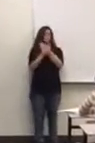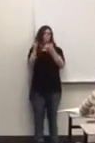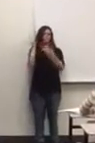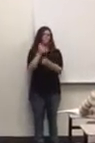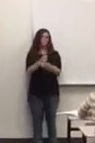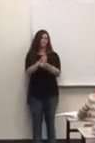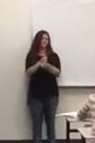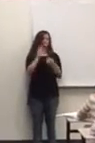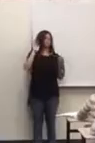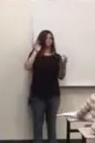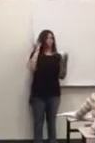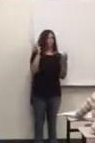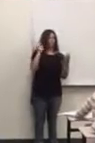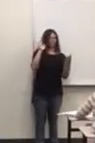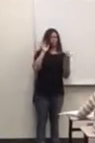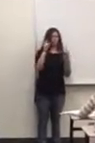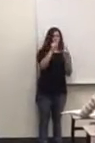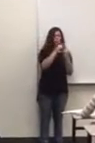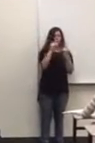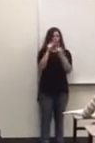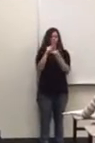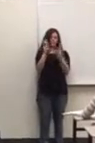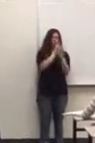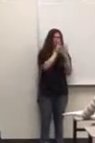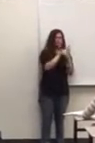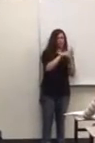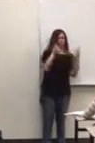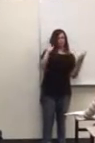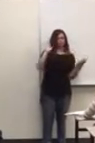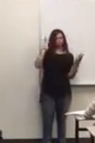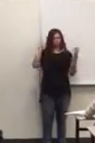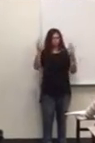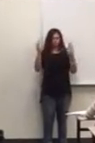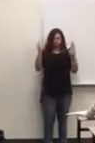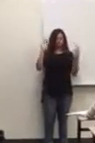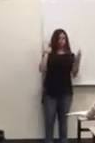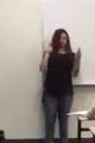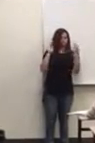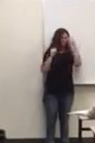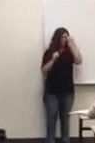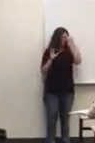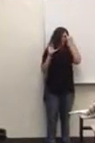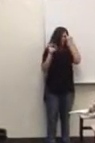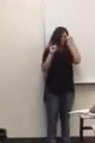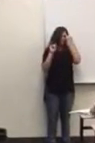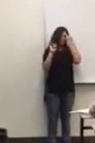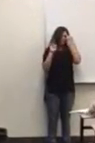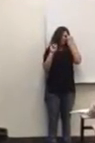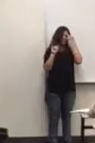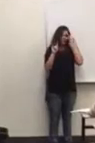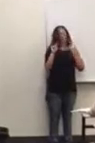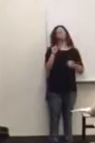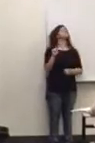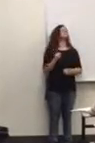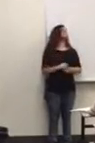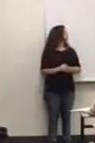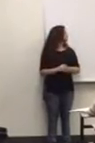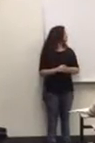contrast your text and your background. So contrast text and background.